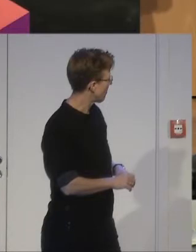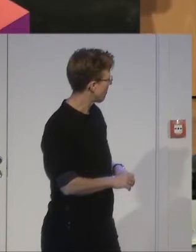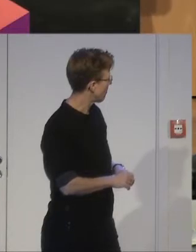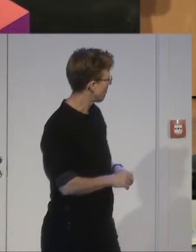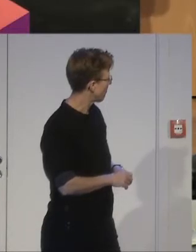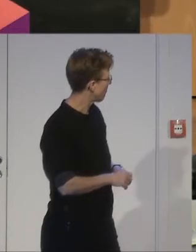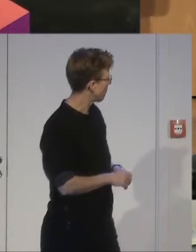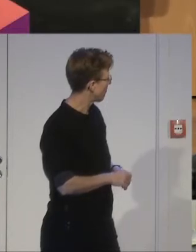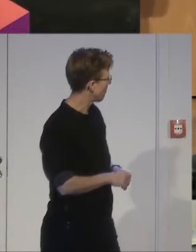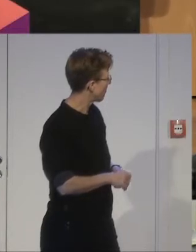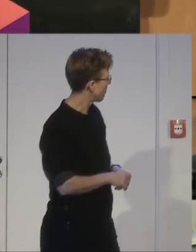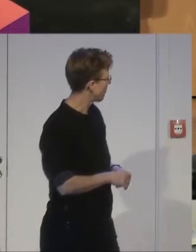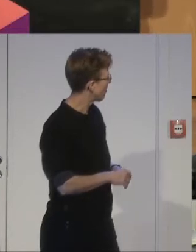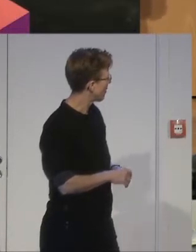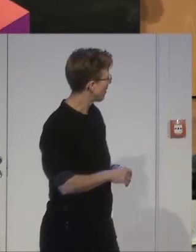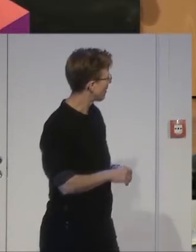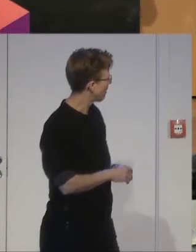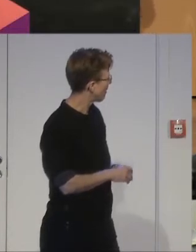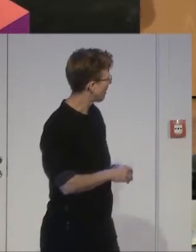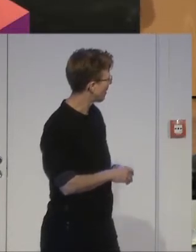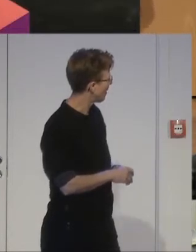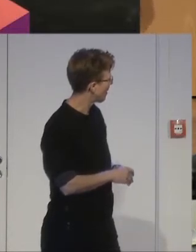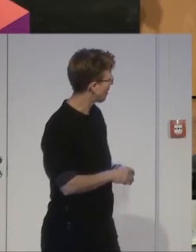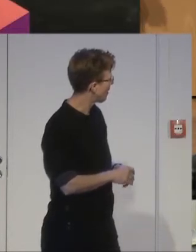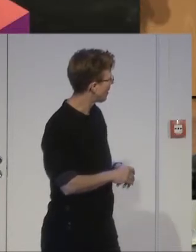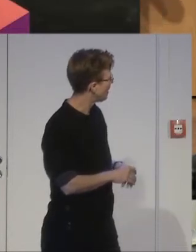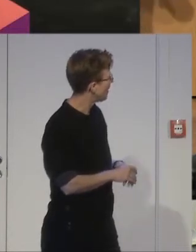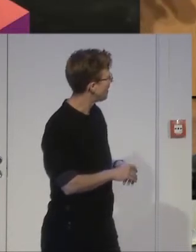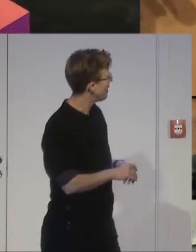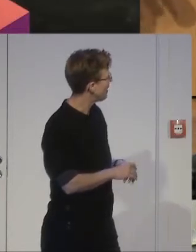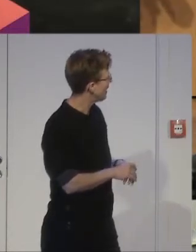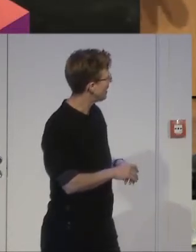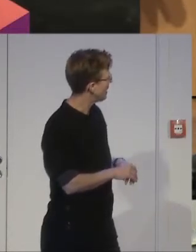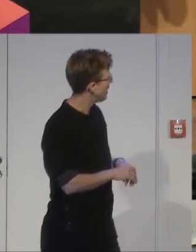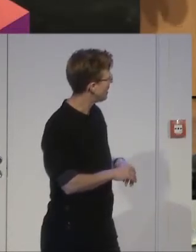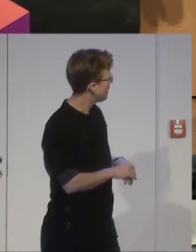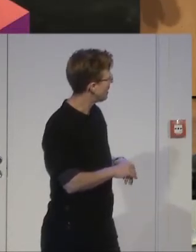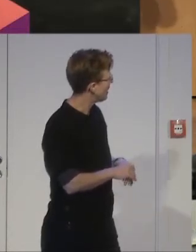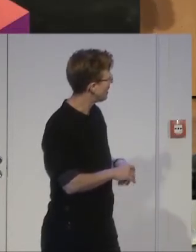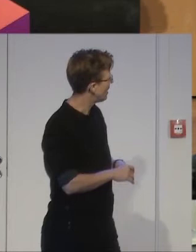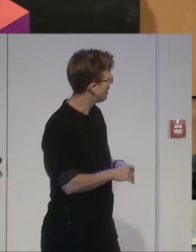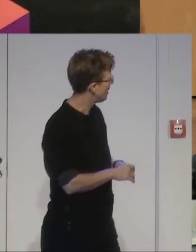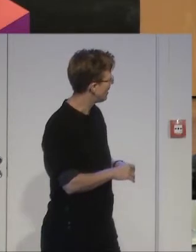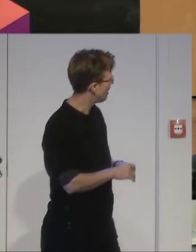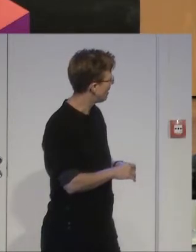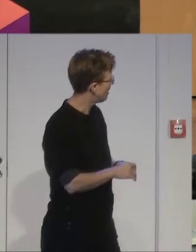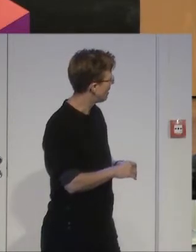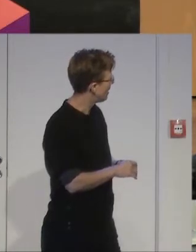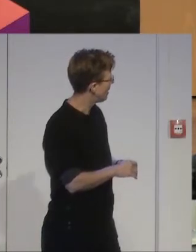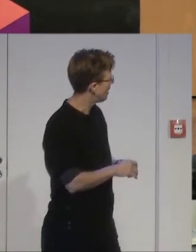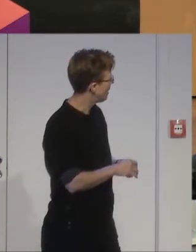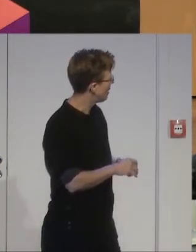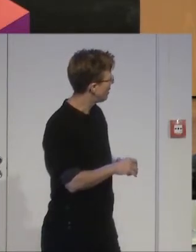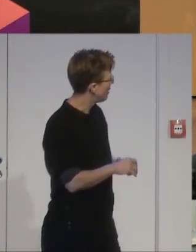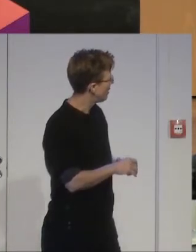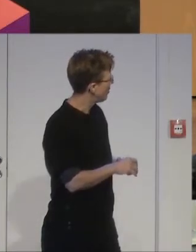And in addition to that, so we saw that he was really active very often. He was